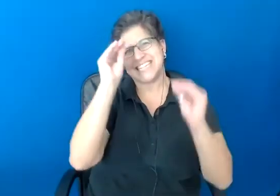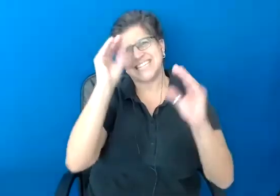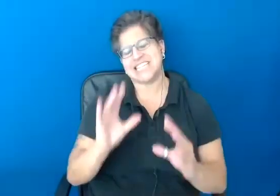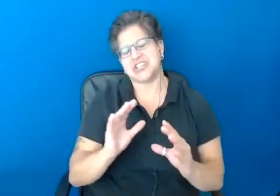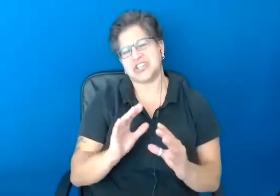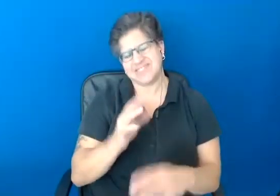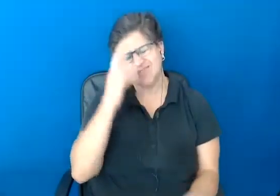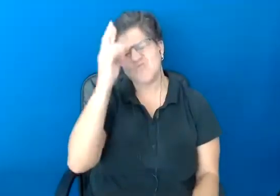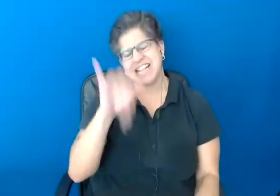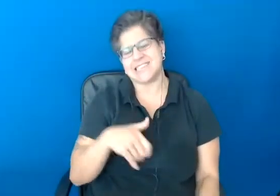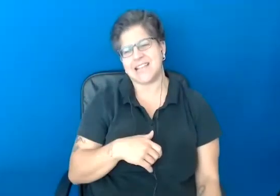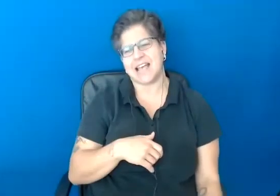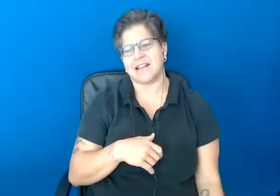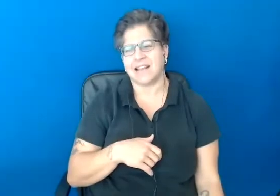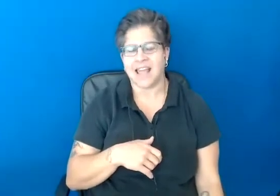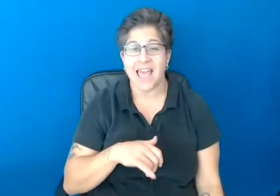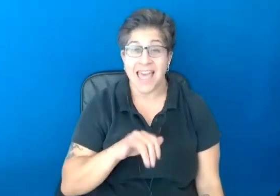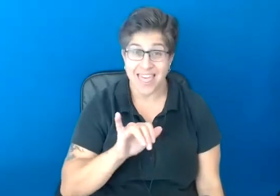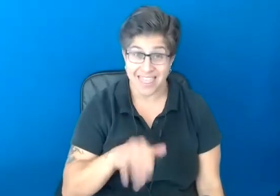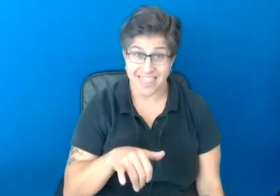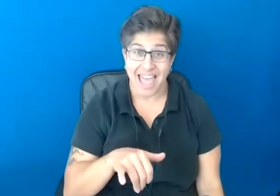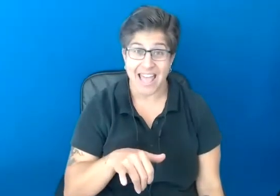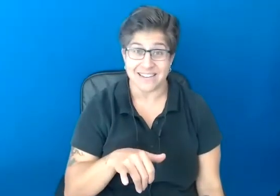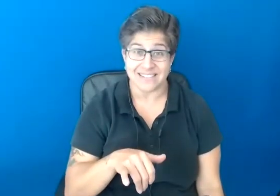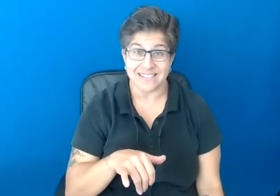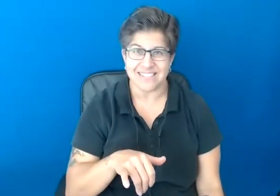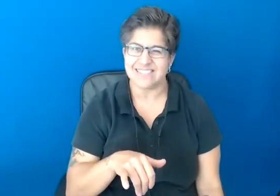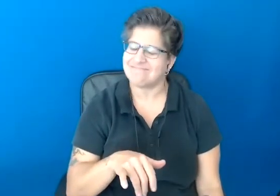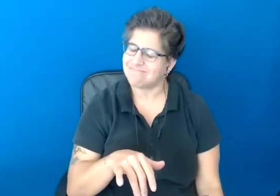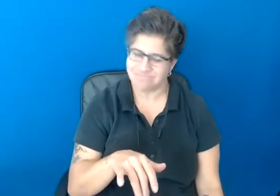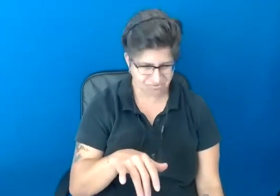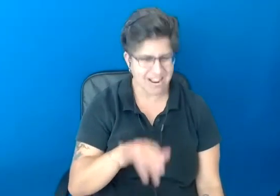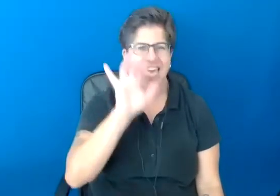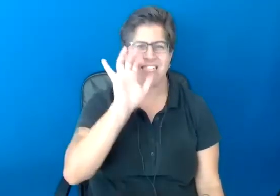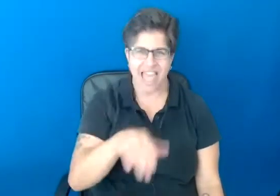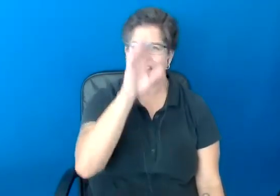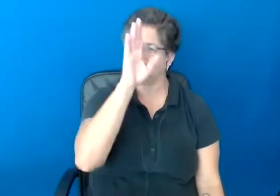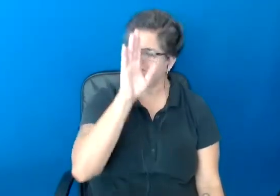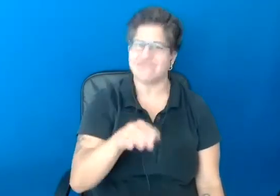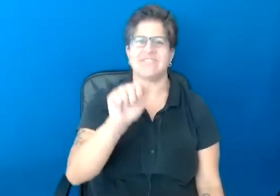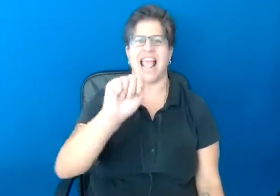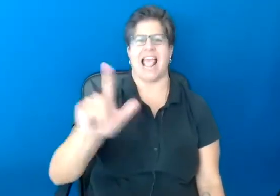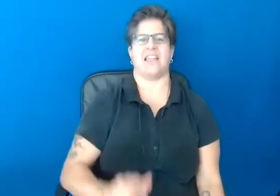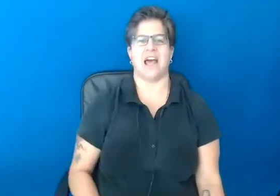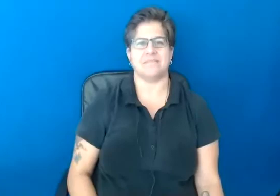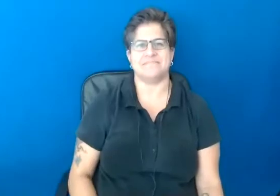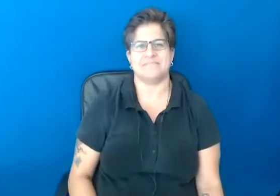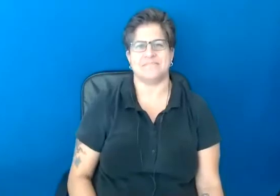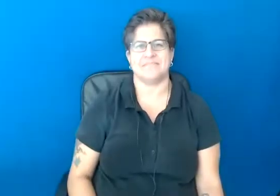My husband used to have, and he may still on his dashboard, I'll drive his car. He has a little sticker that says, "It's not them.